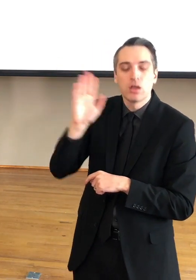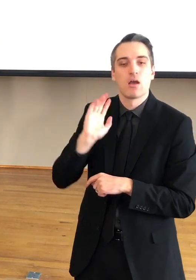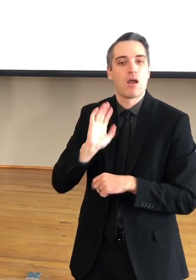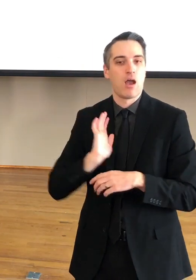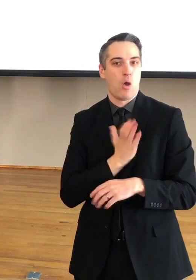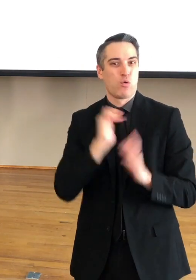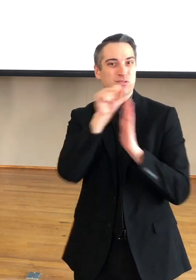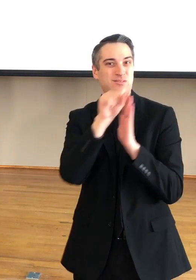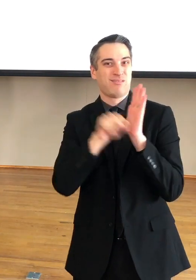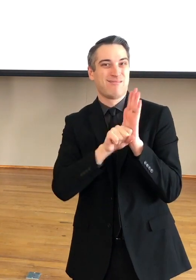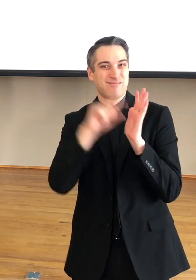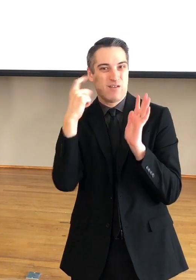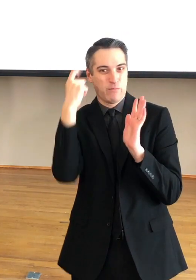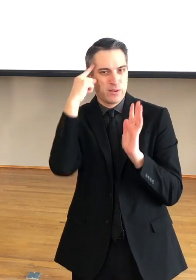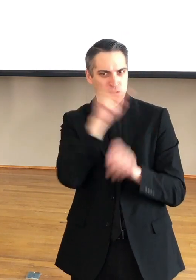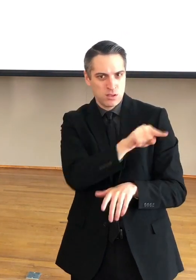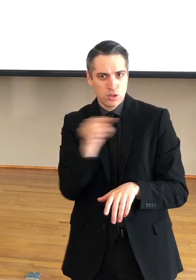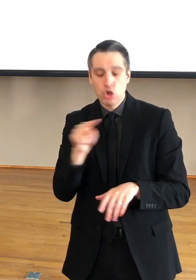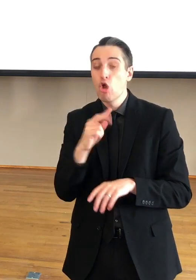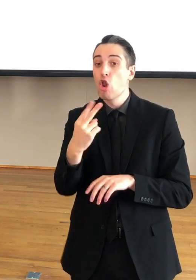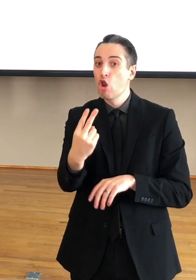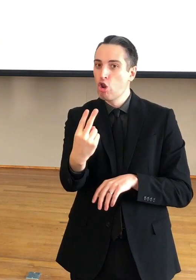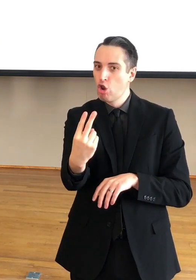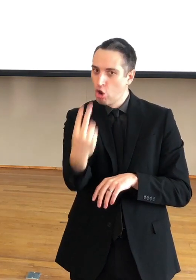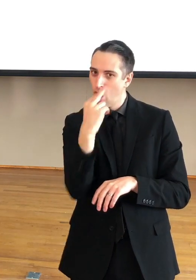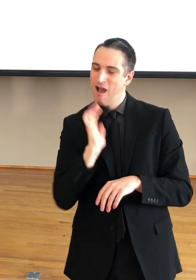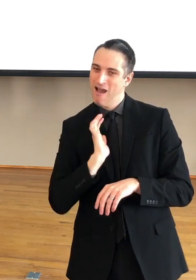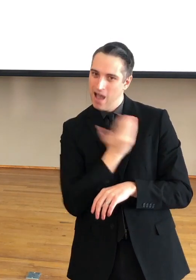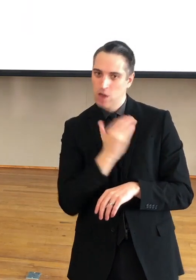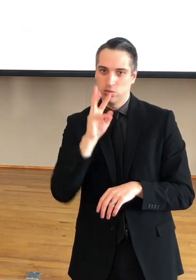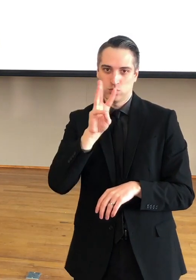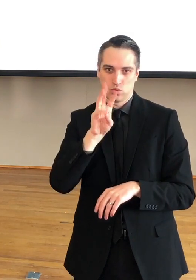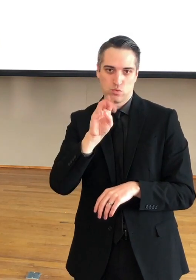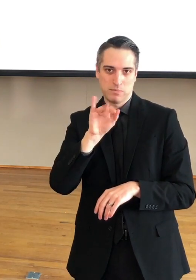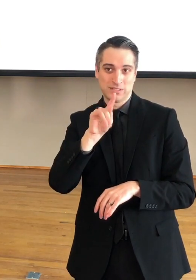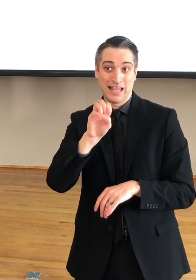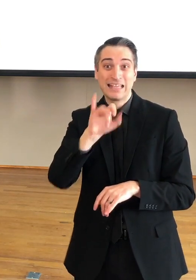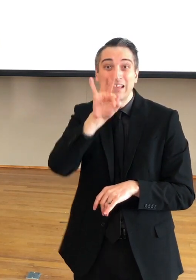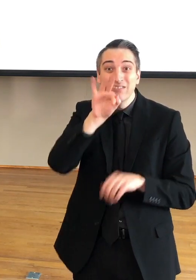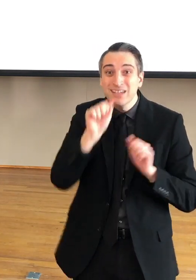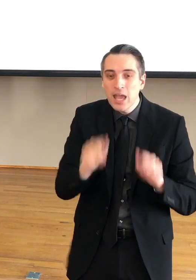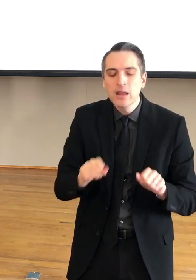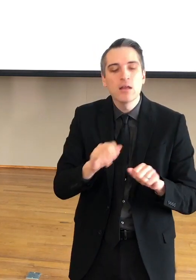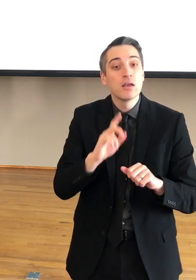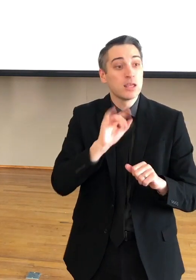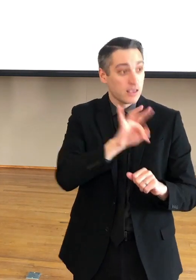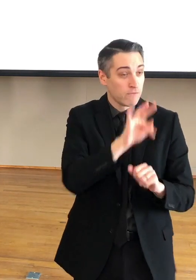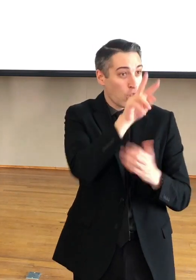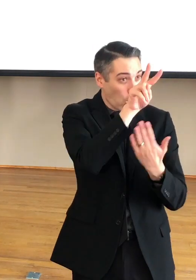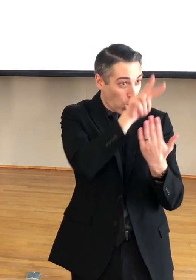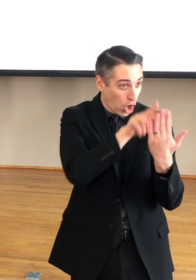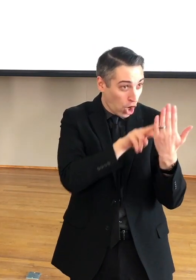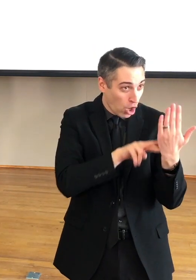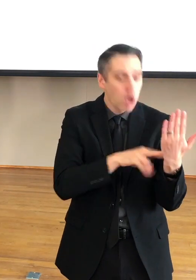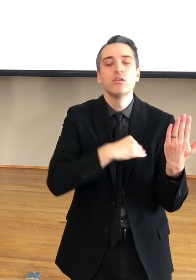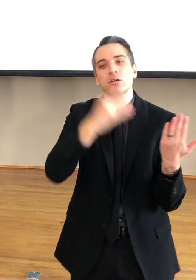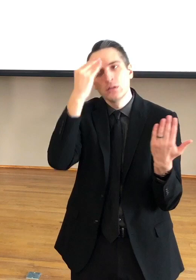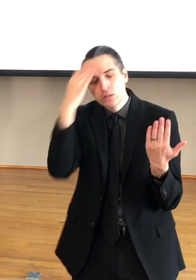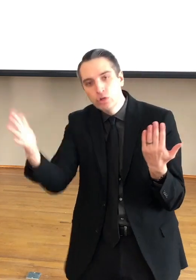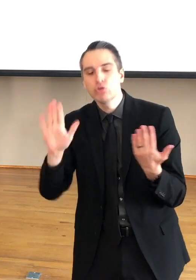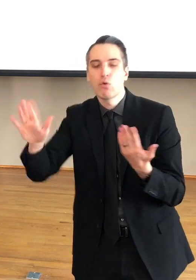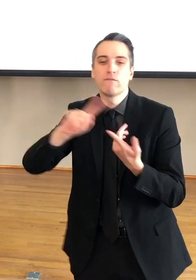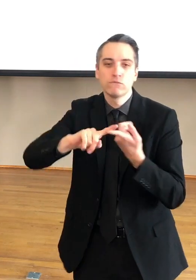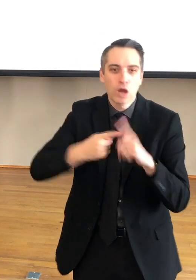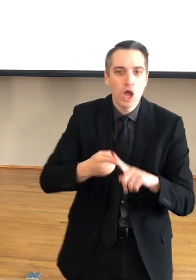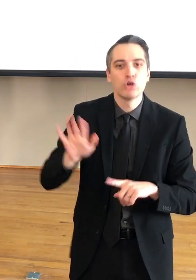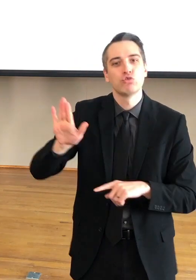partners, and look at our website if you have the ability to do so, but also share that good information with your friends and your family